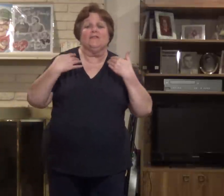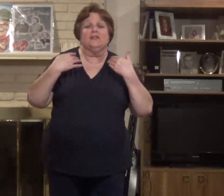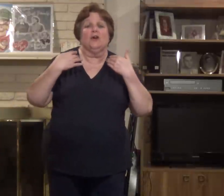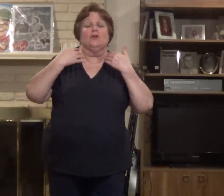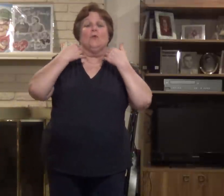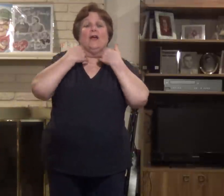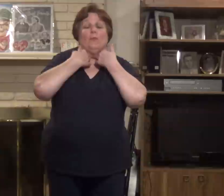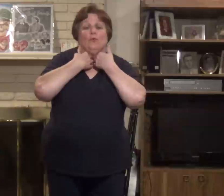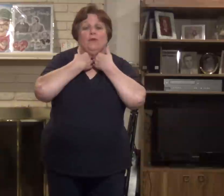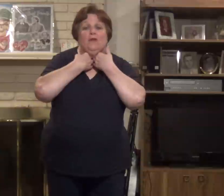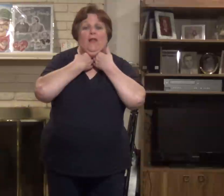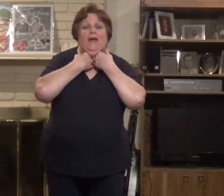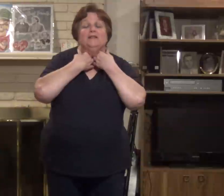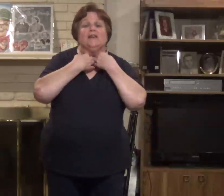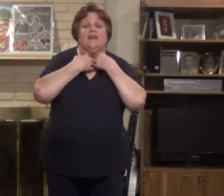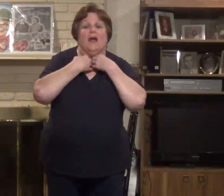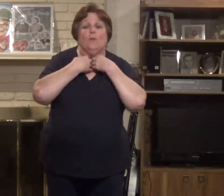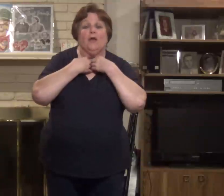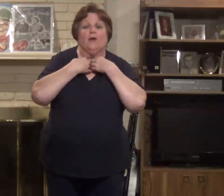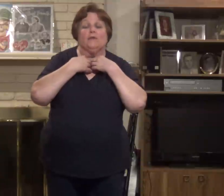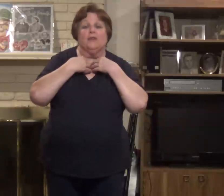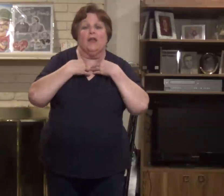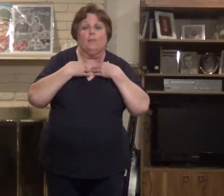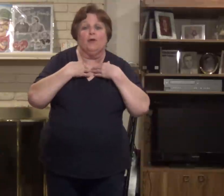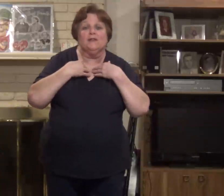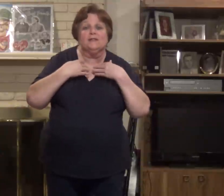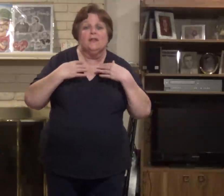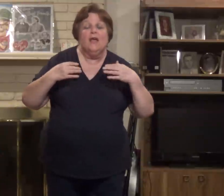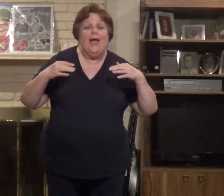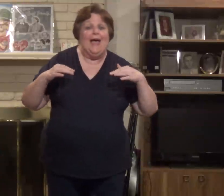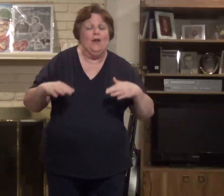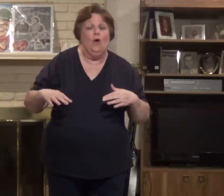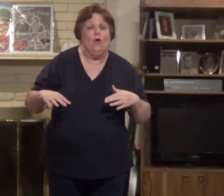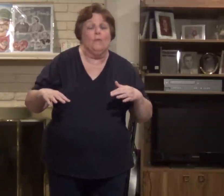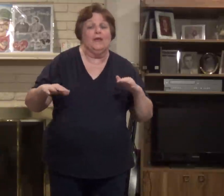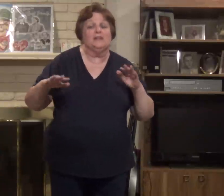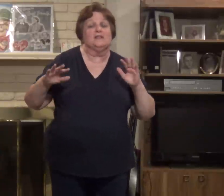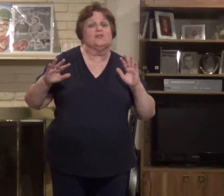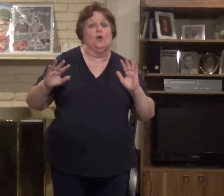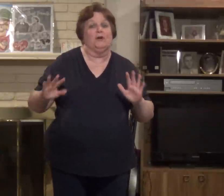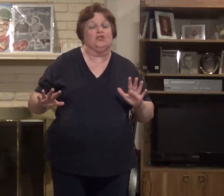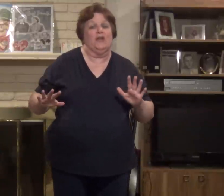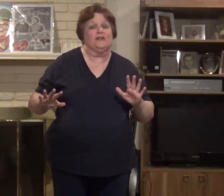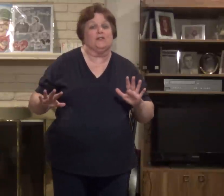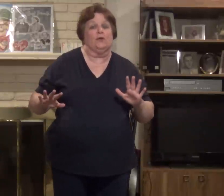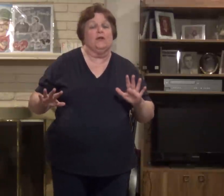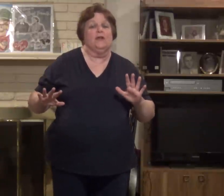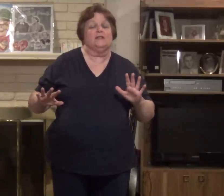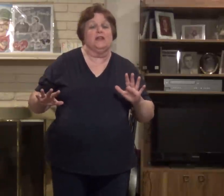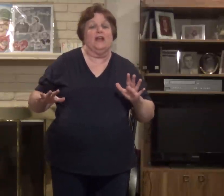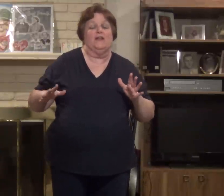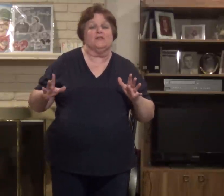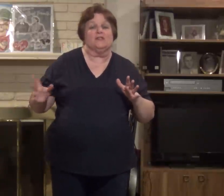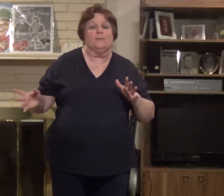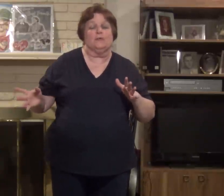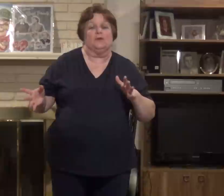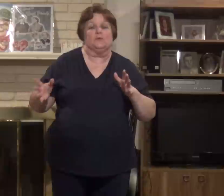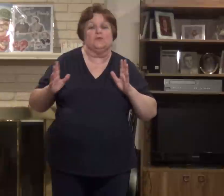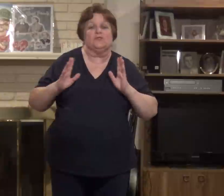to tell you, I am really glad to not wear the neck brace at home. It's so much nicer to not have to sleep with it, because when you sleep